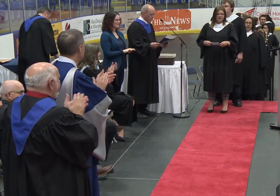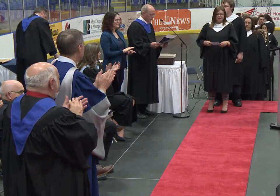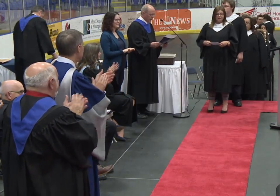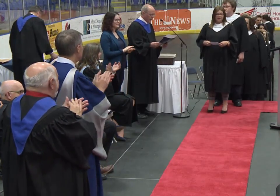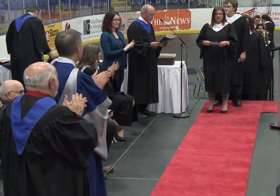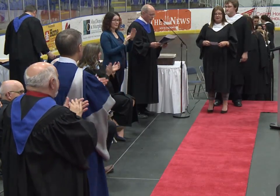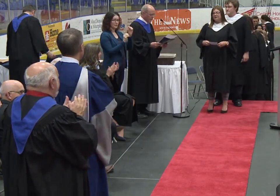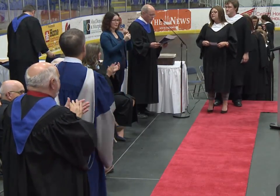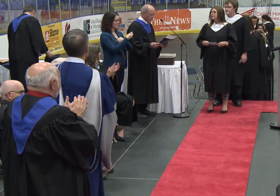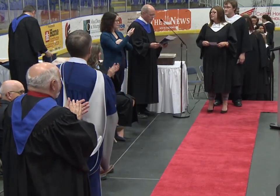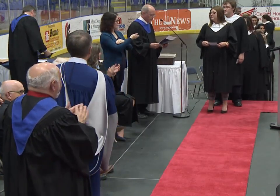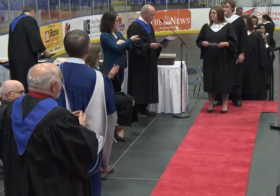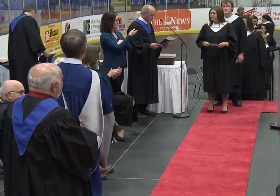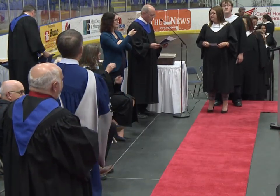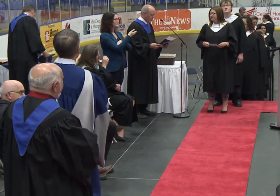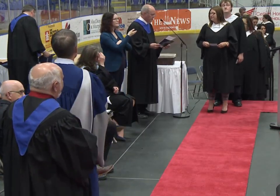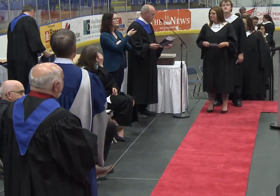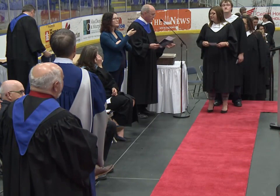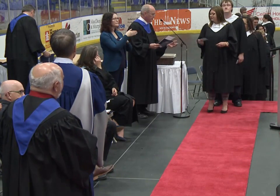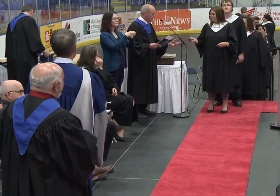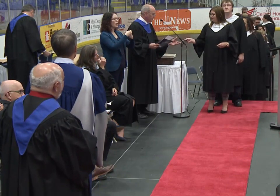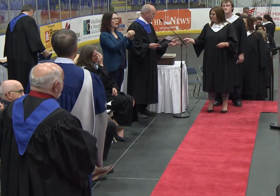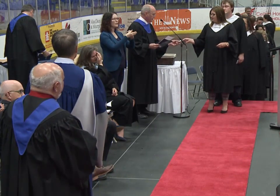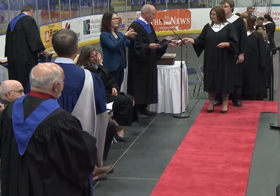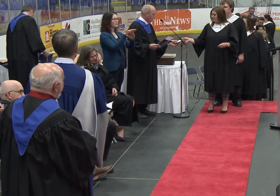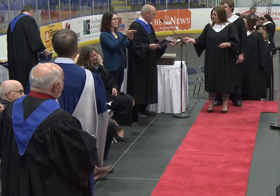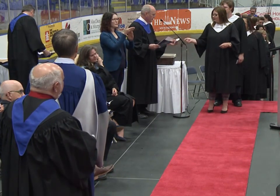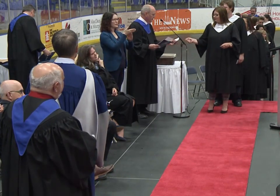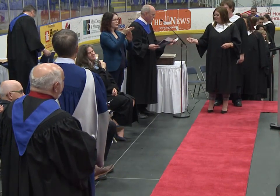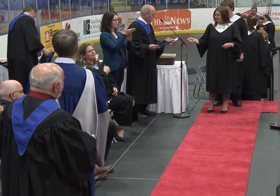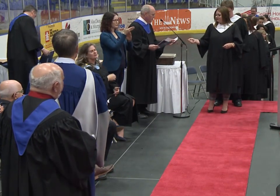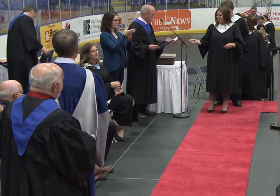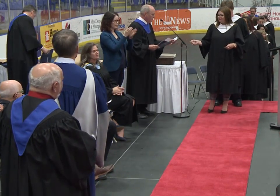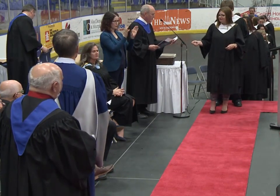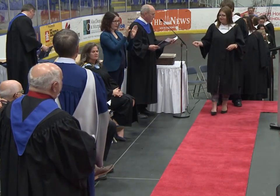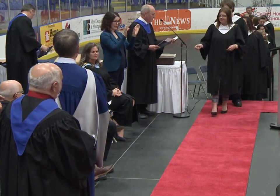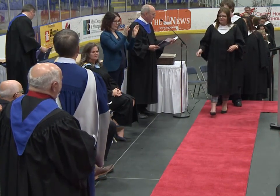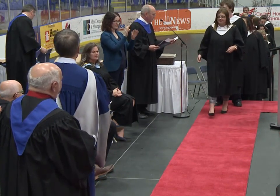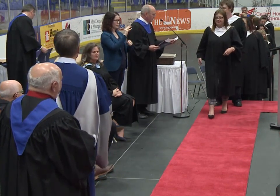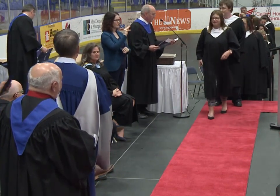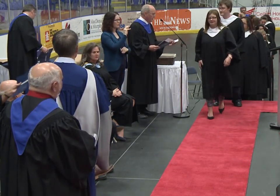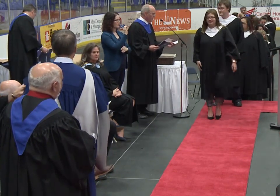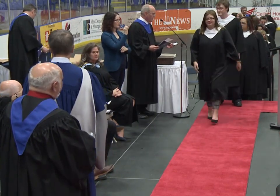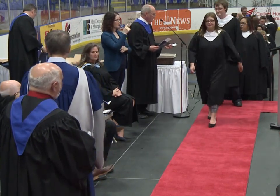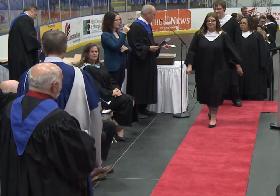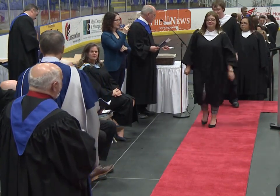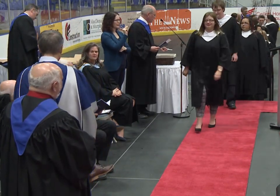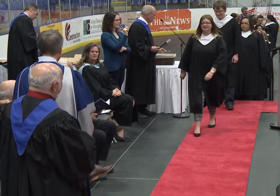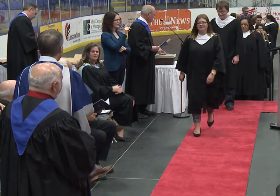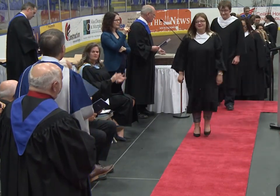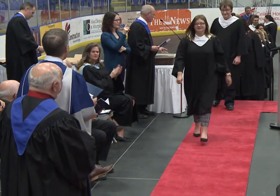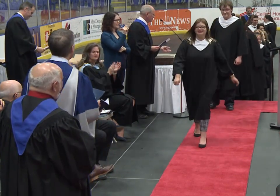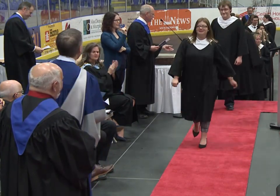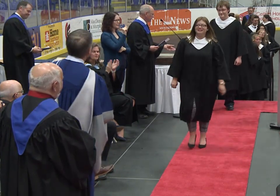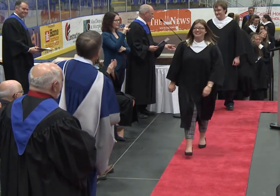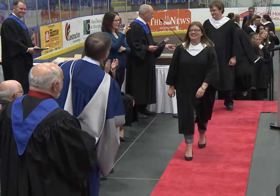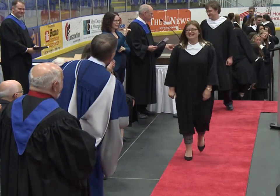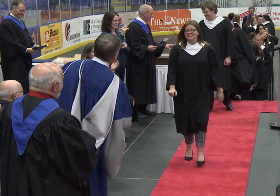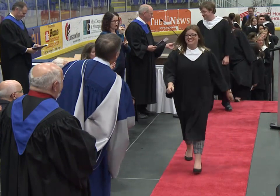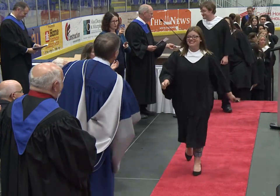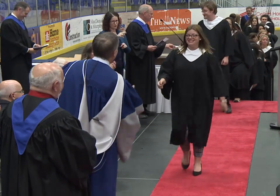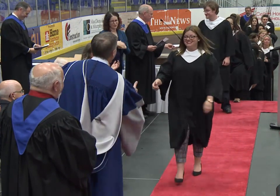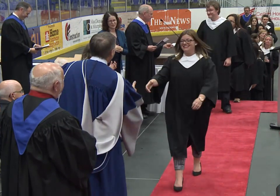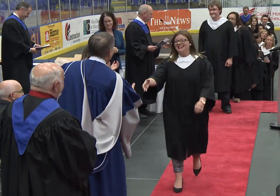Mr. President, the candidates for the Certificate in Office Administration. Megan Davey with honors.